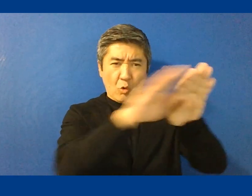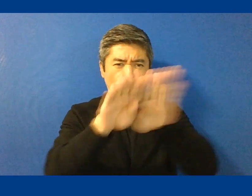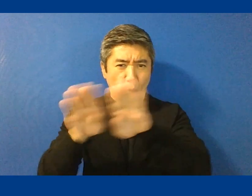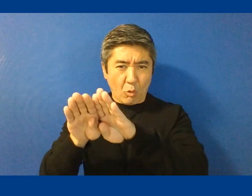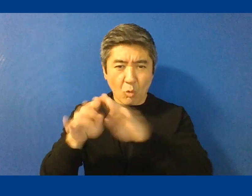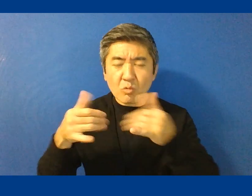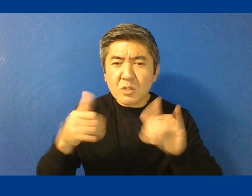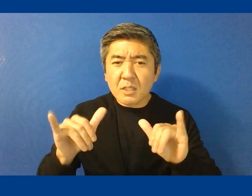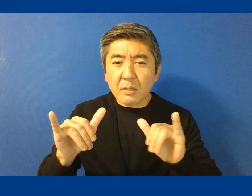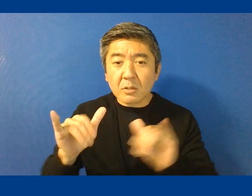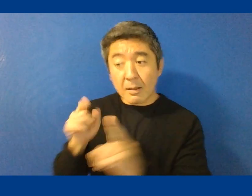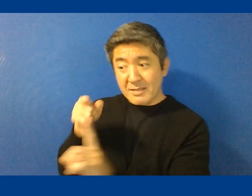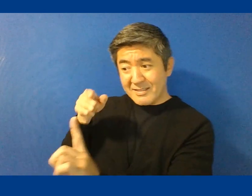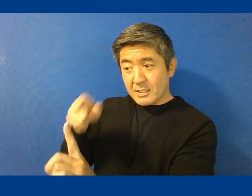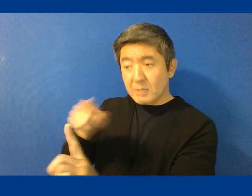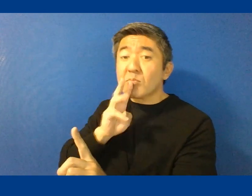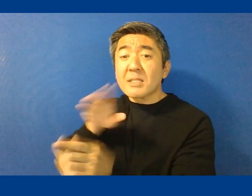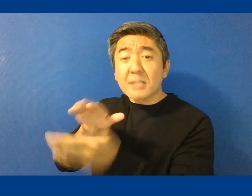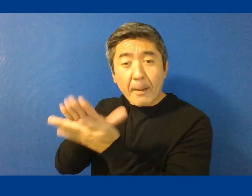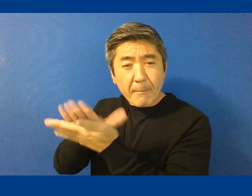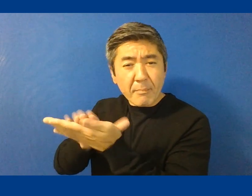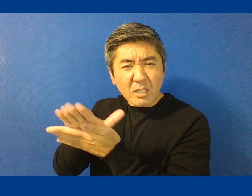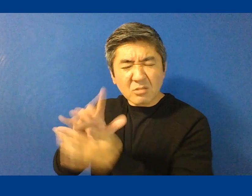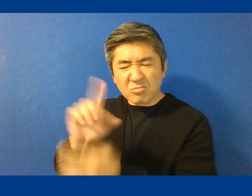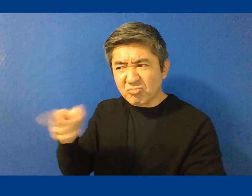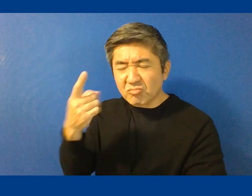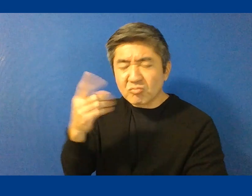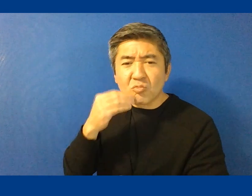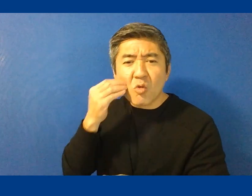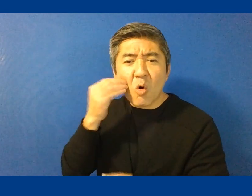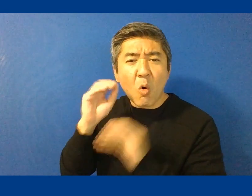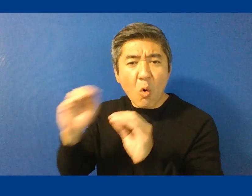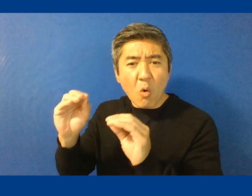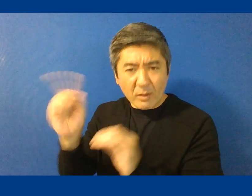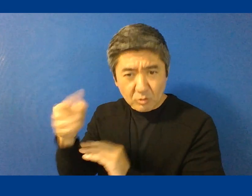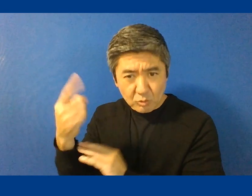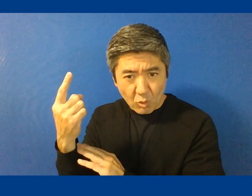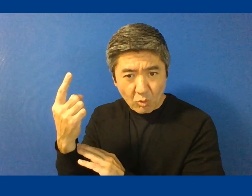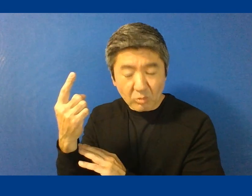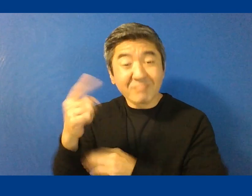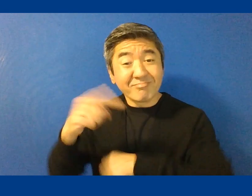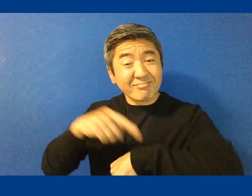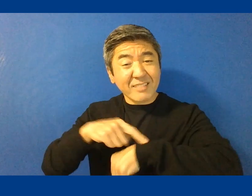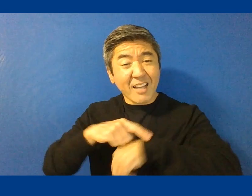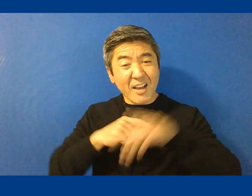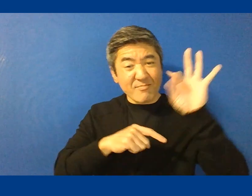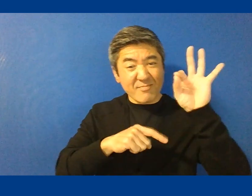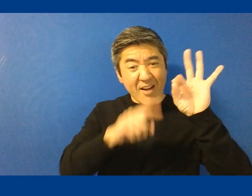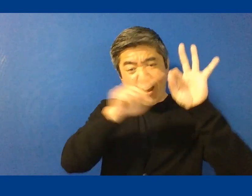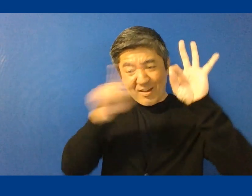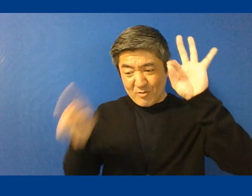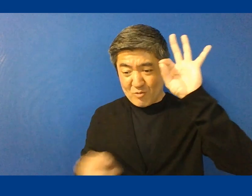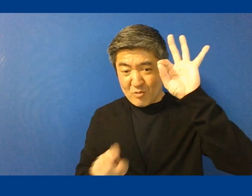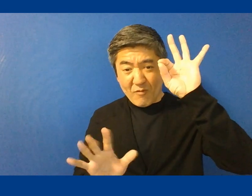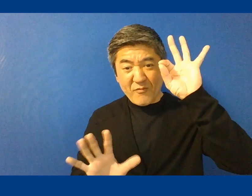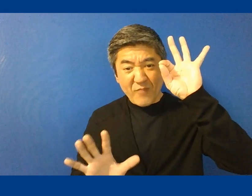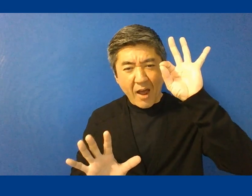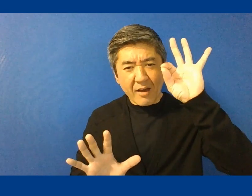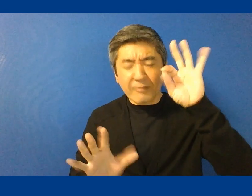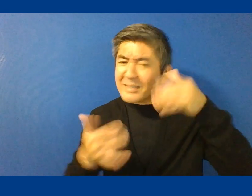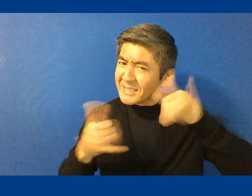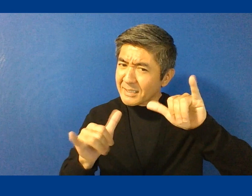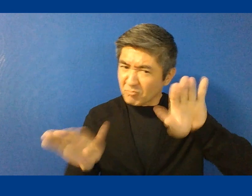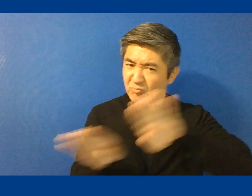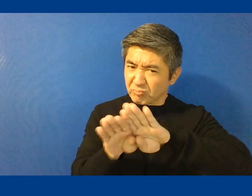designating certain beach parks for houseless use only. The nightly 9 p.m. to 5 a.m. curfew also remains in effect. The